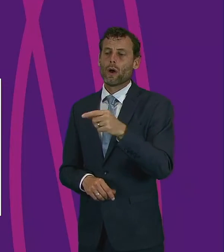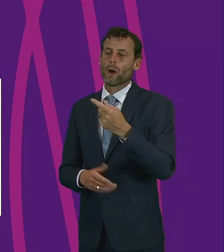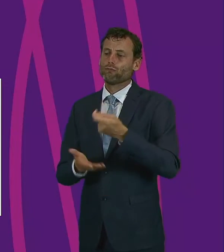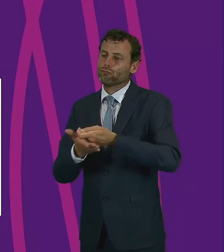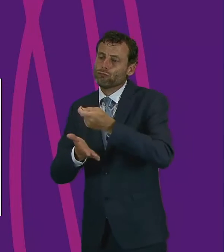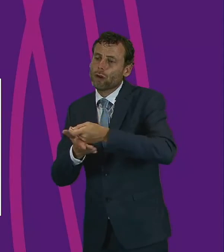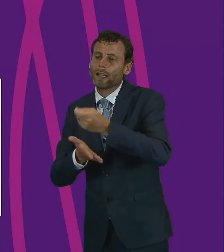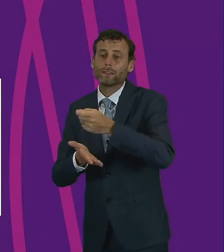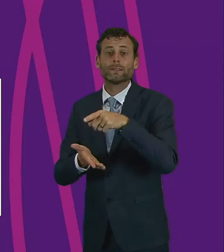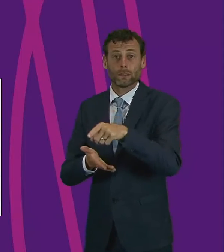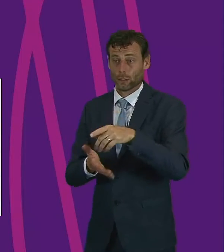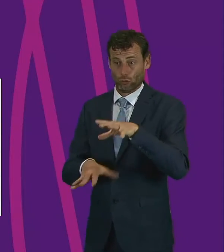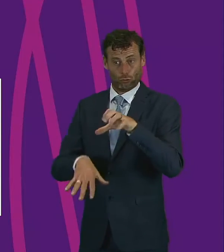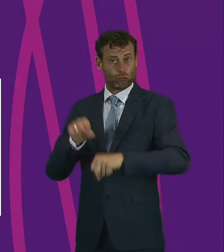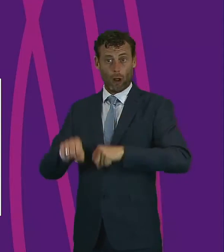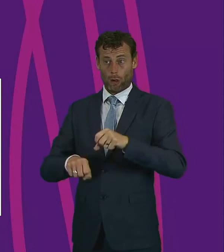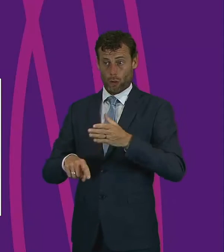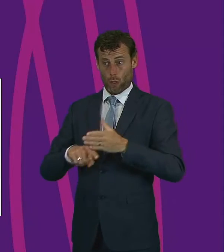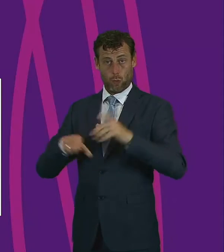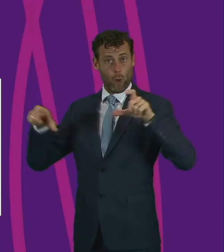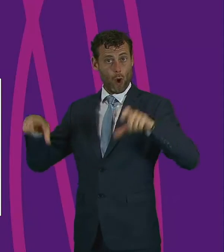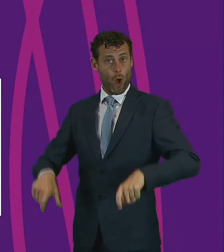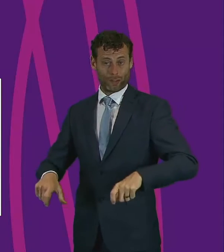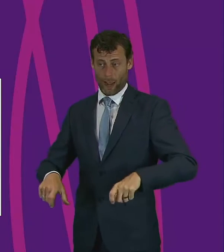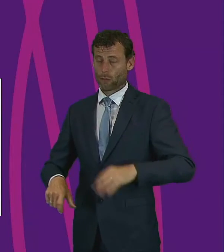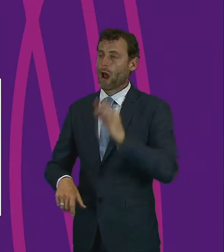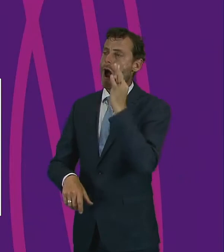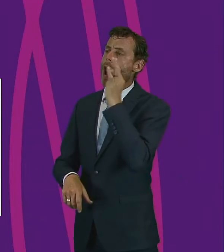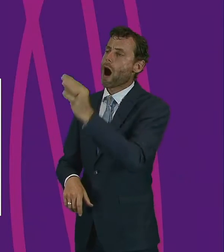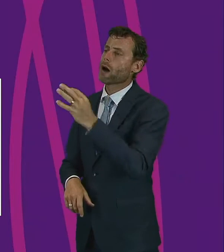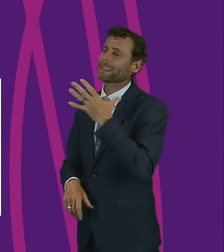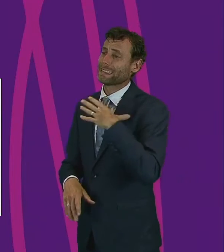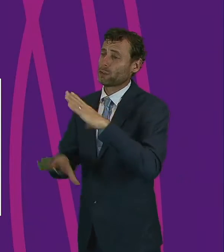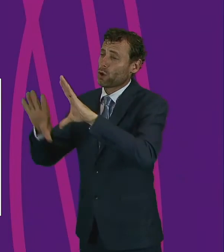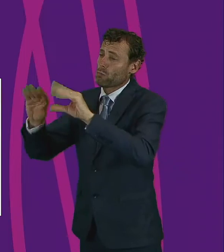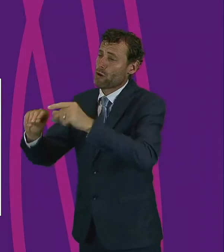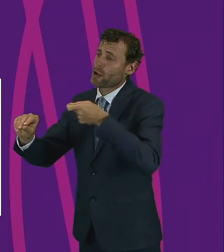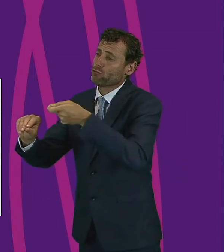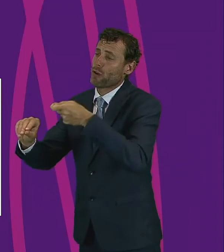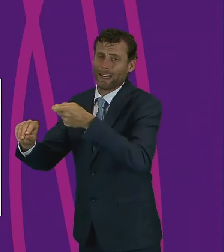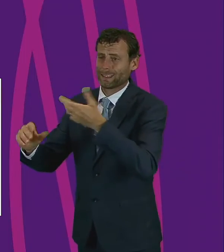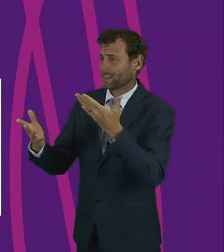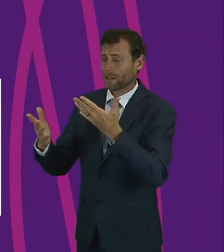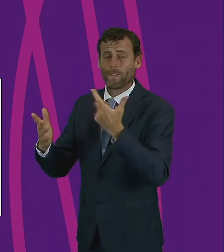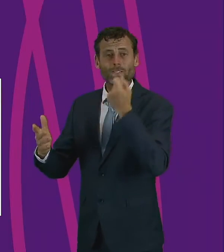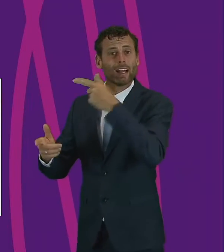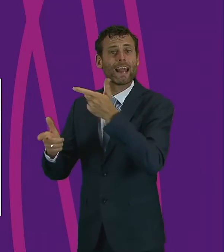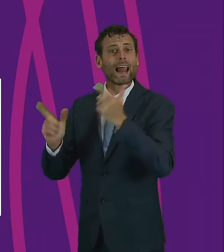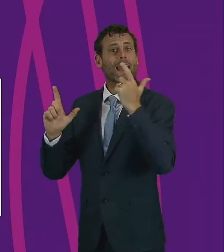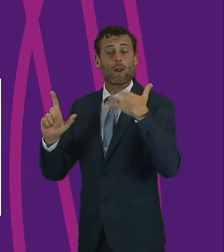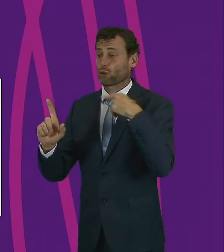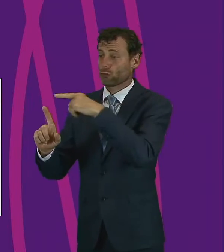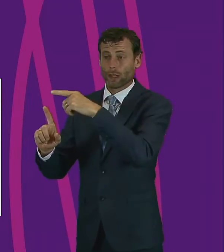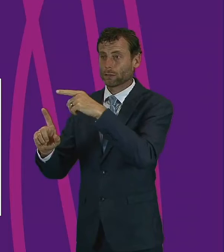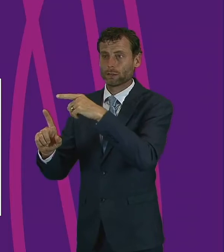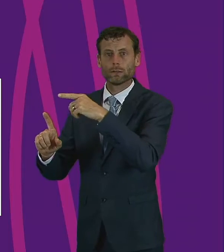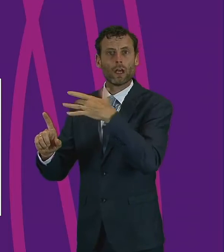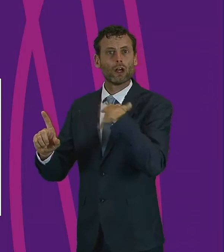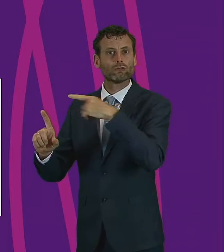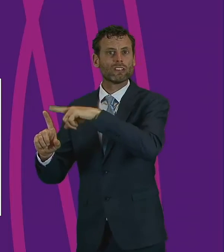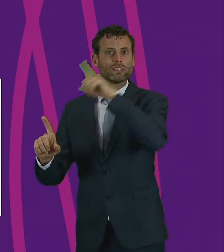I'm pleased to see that Denmark is not bailing out companies using their tax haven status, and I